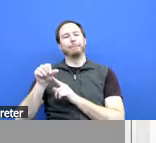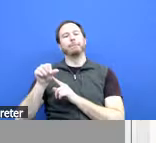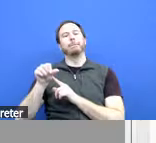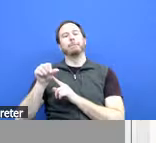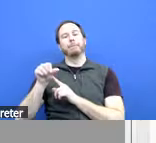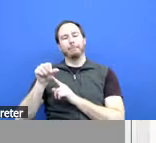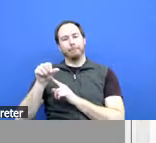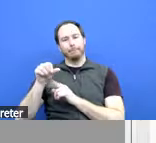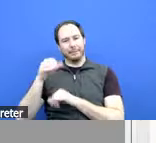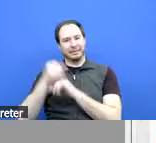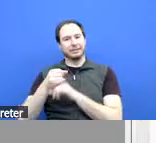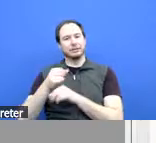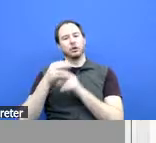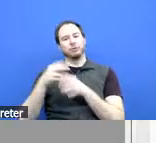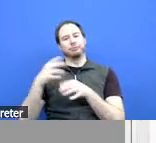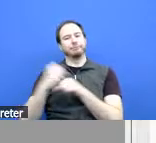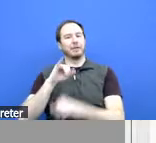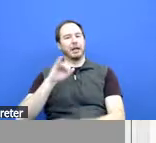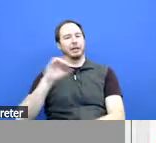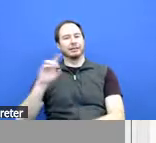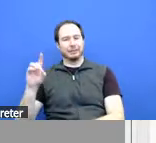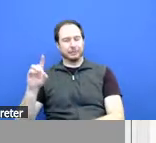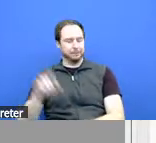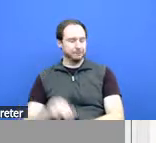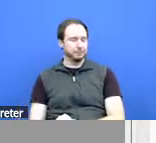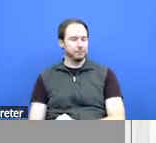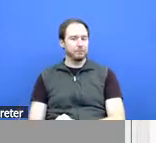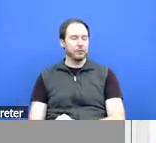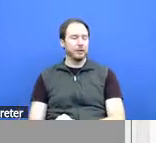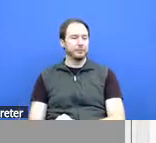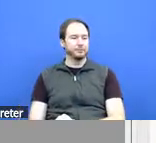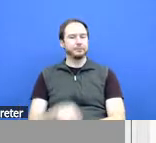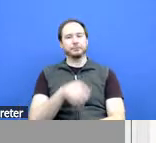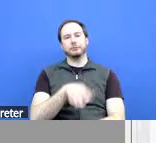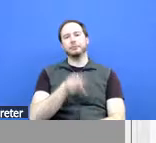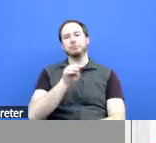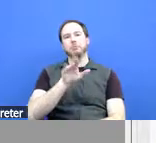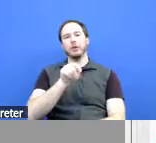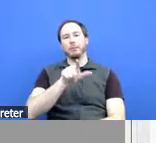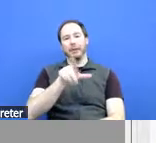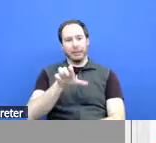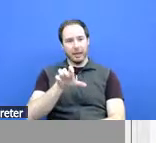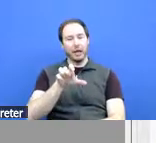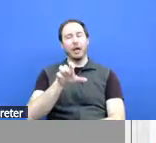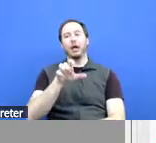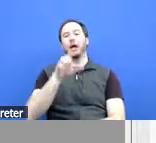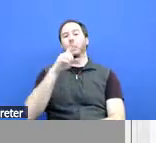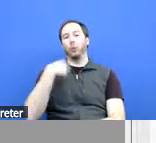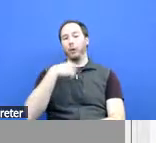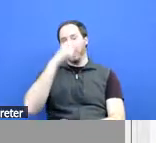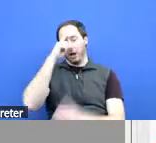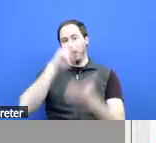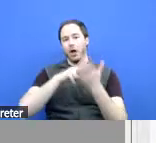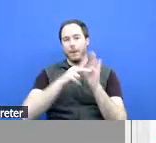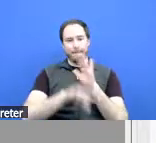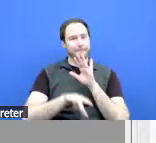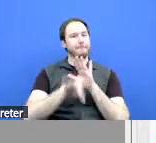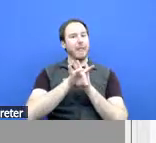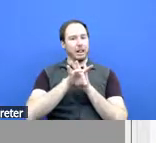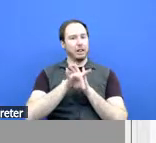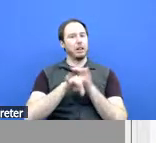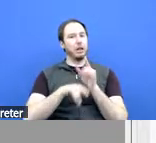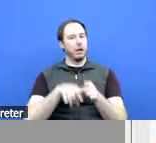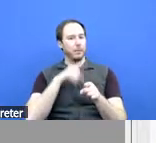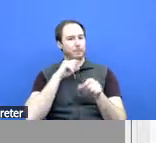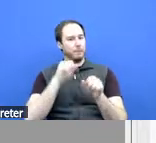Disability Institute, or the IDD. Marketplace was conscientiously selected and identified as